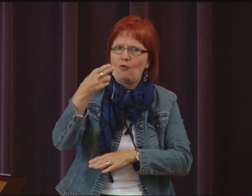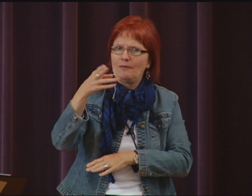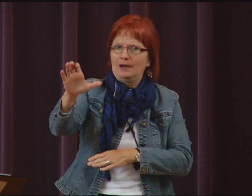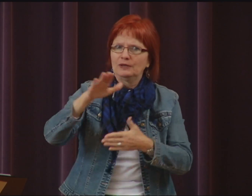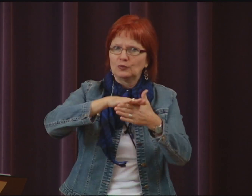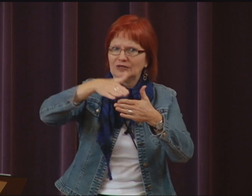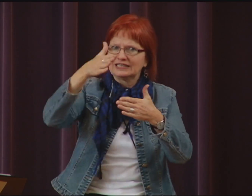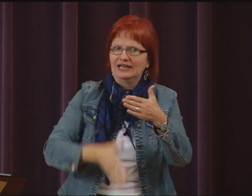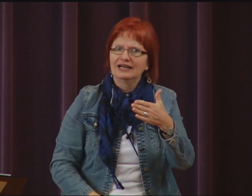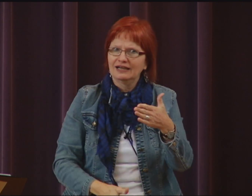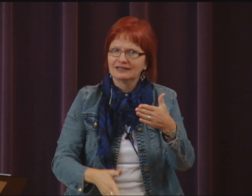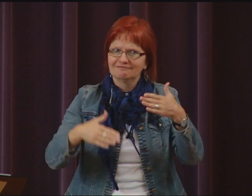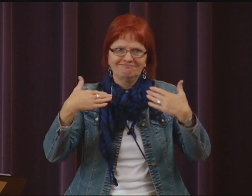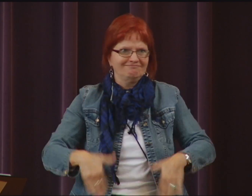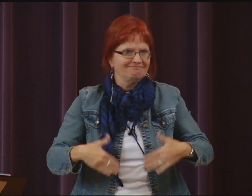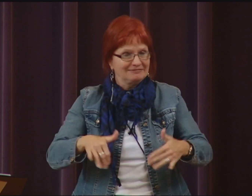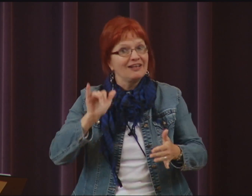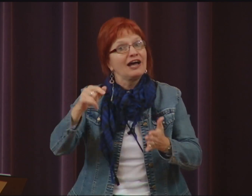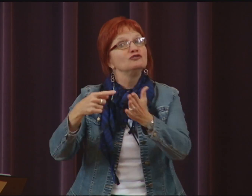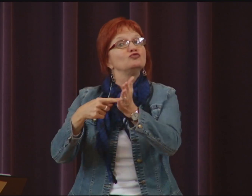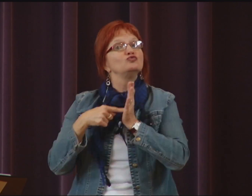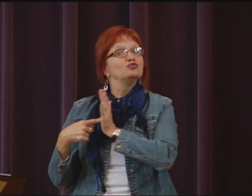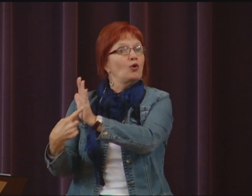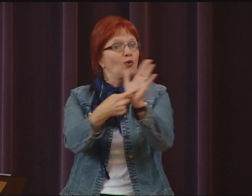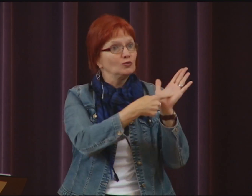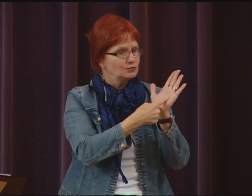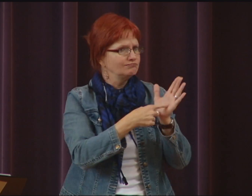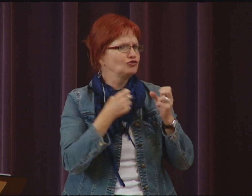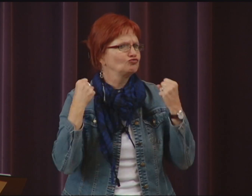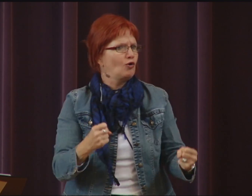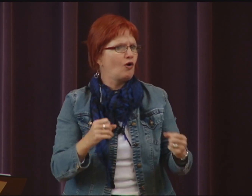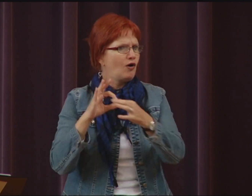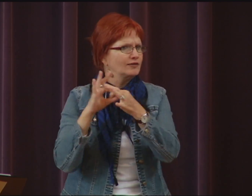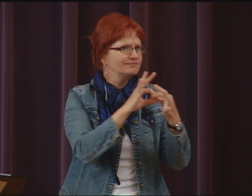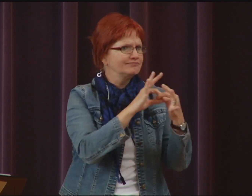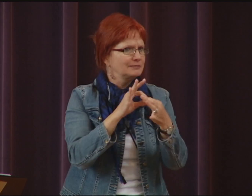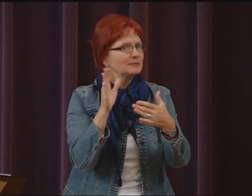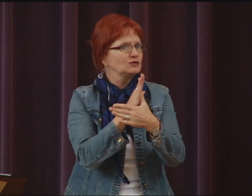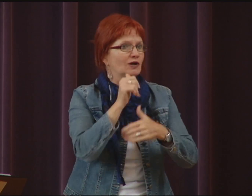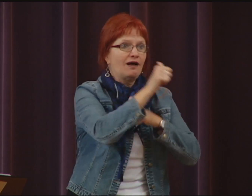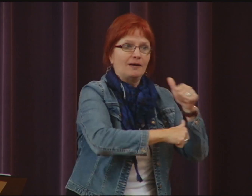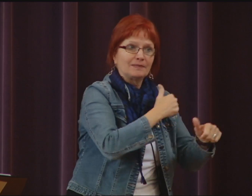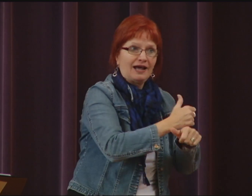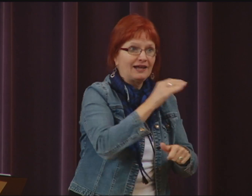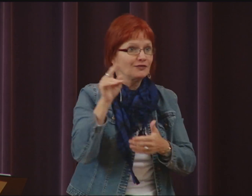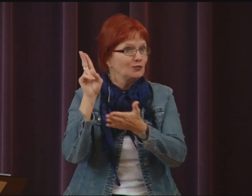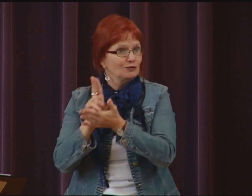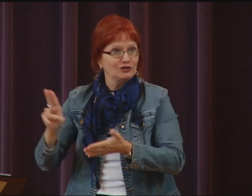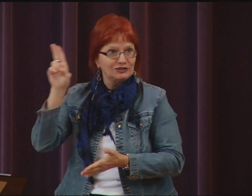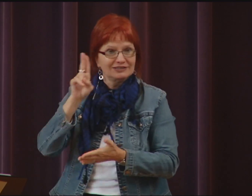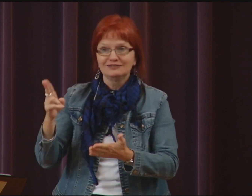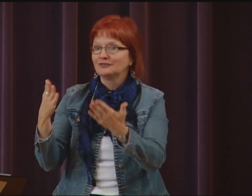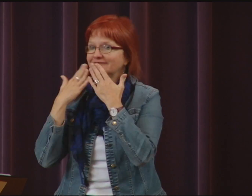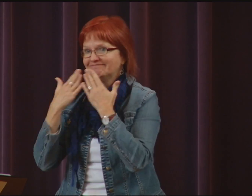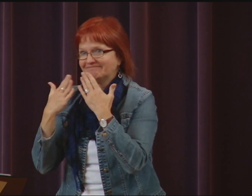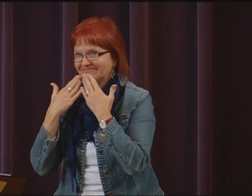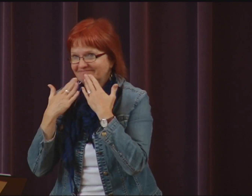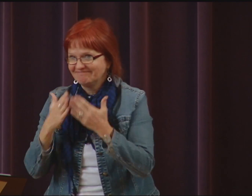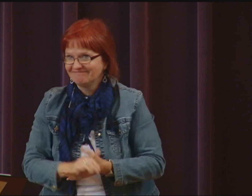as well as making sure that this can happen within the schedule of such a busy weekend here during homecoming. There is such a strong tie